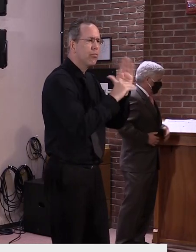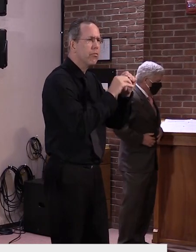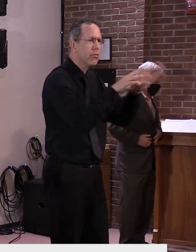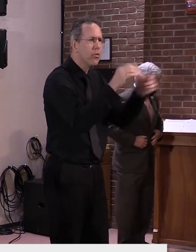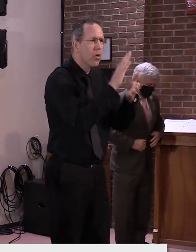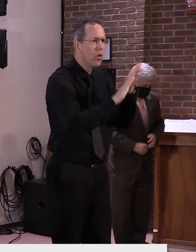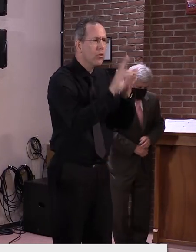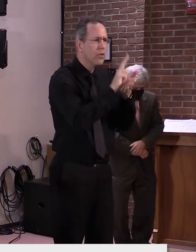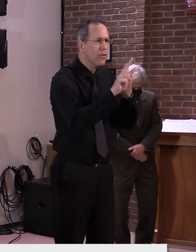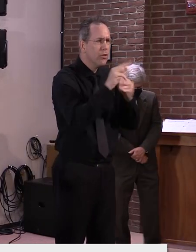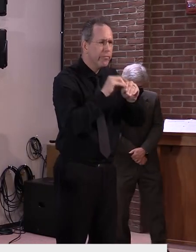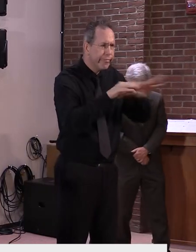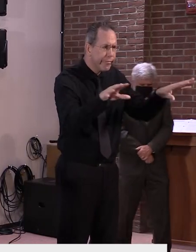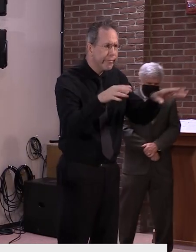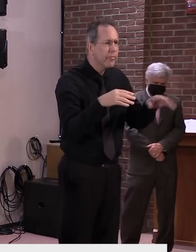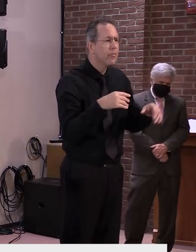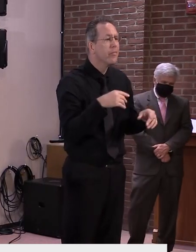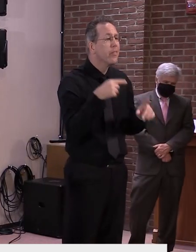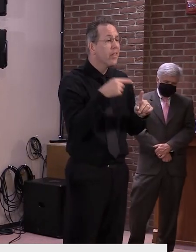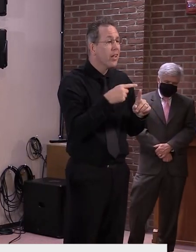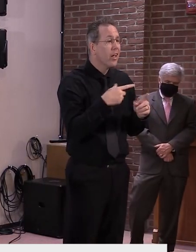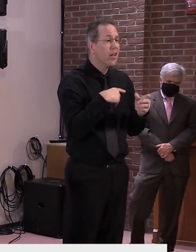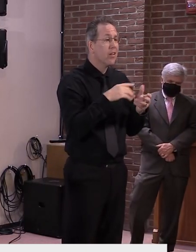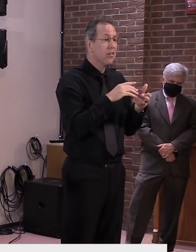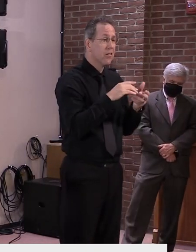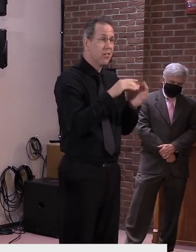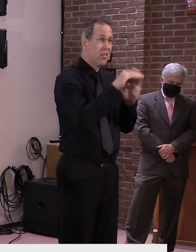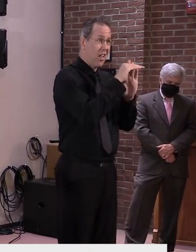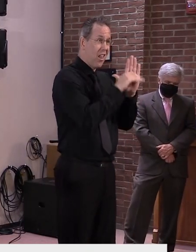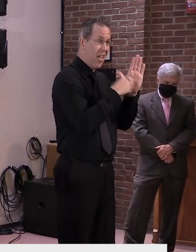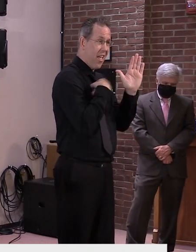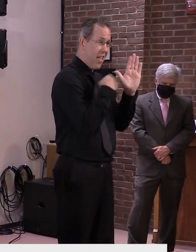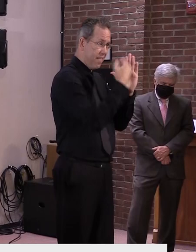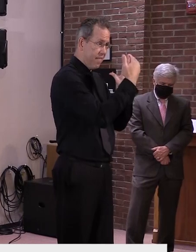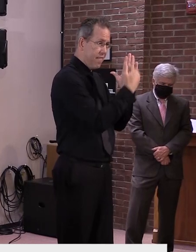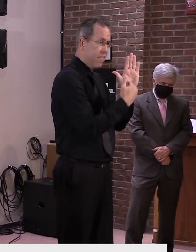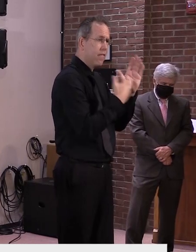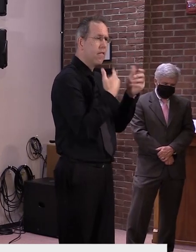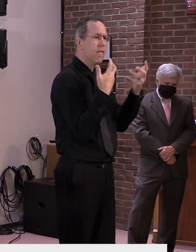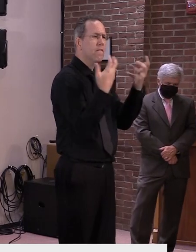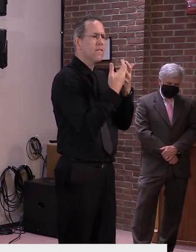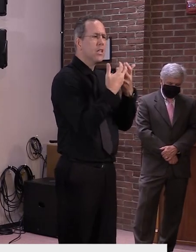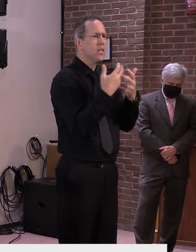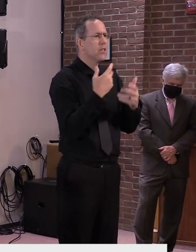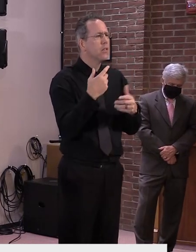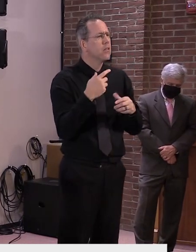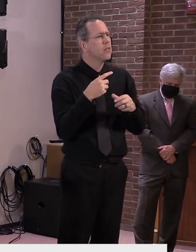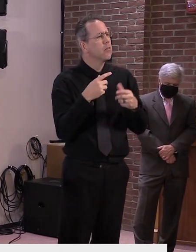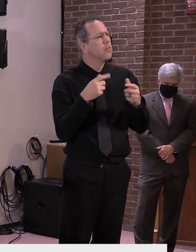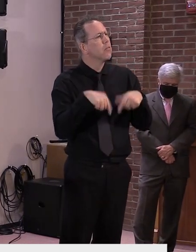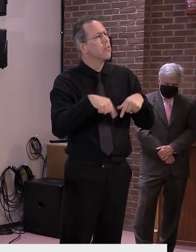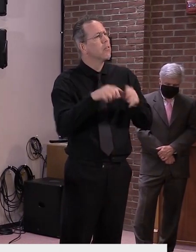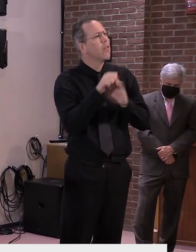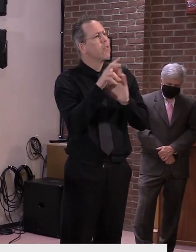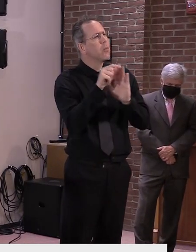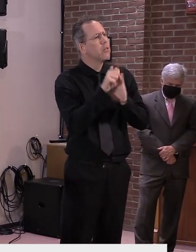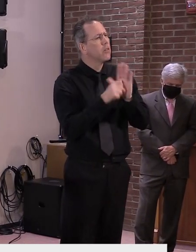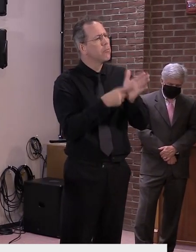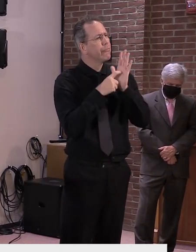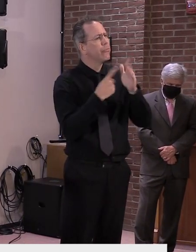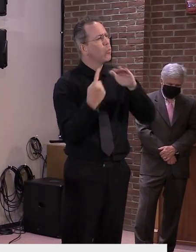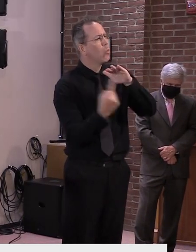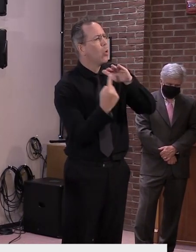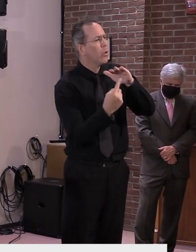certainly following the state guidelines for quarantine in terms of where people are coming in from and requirements on quarantining.